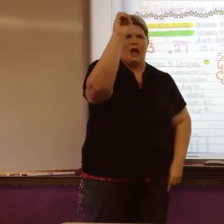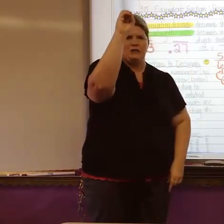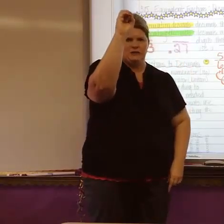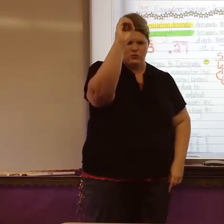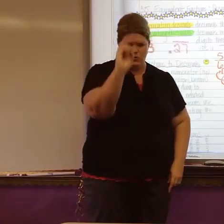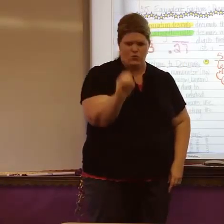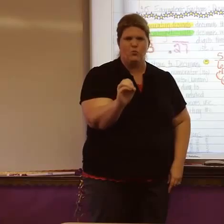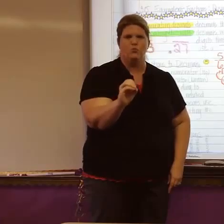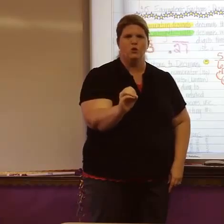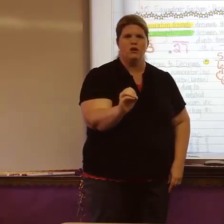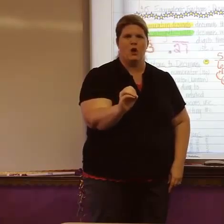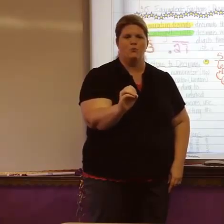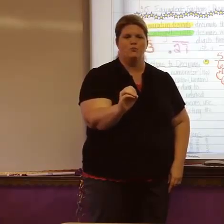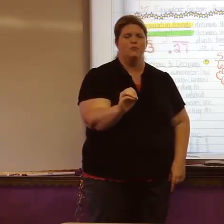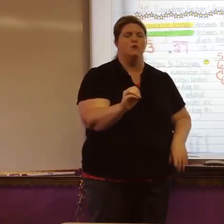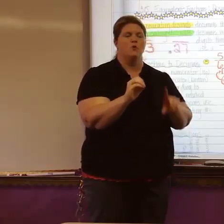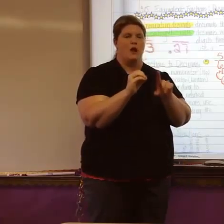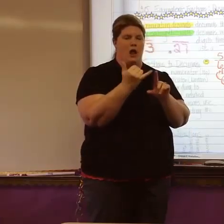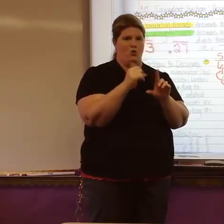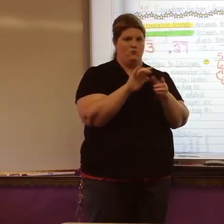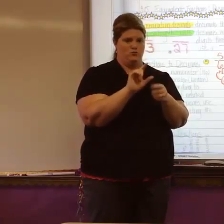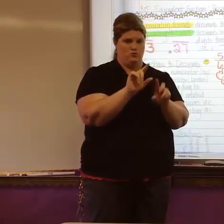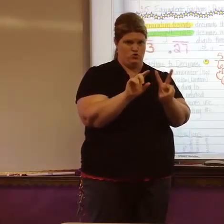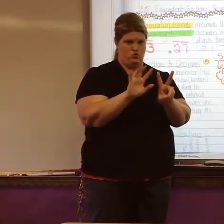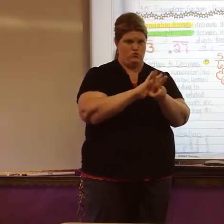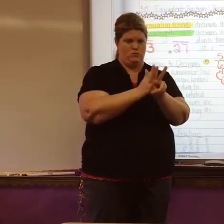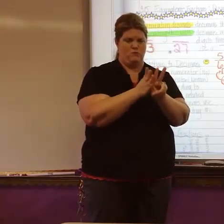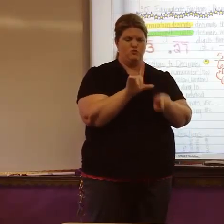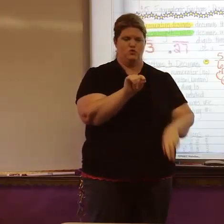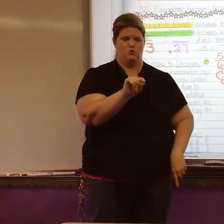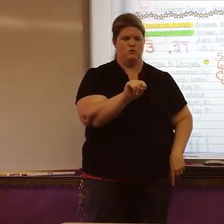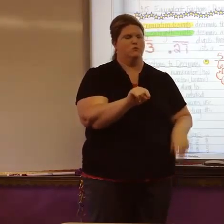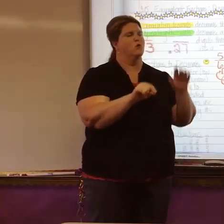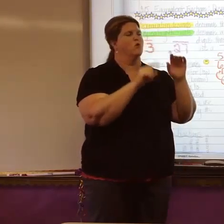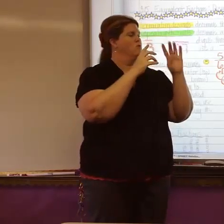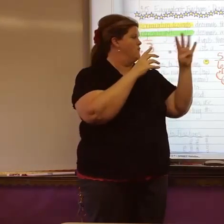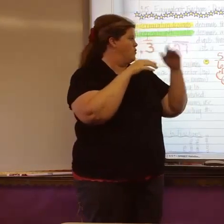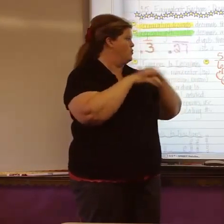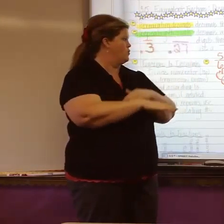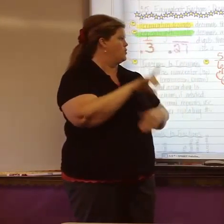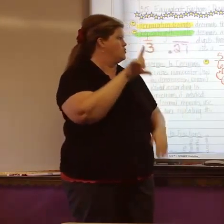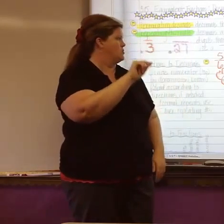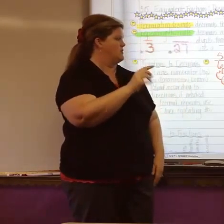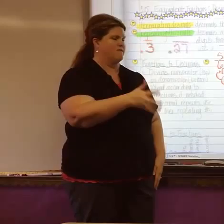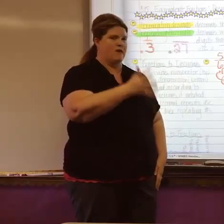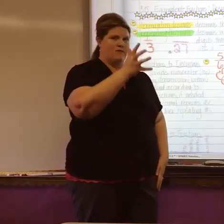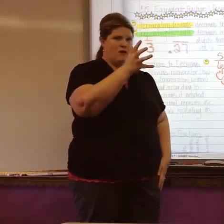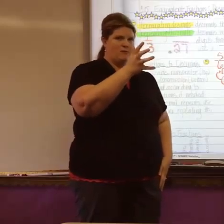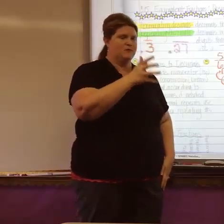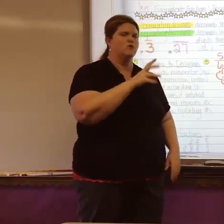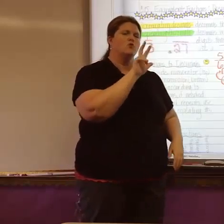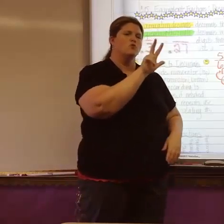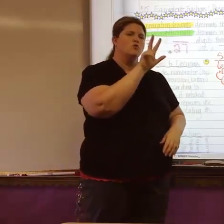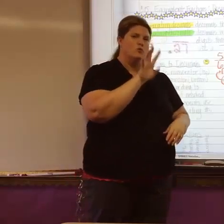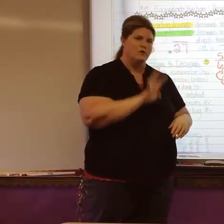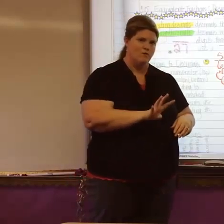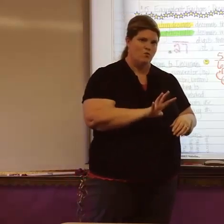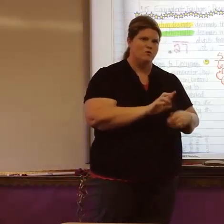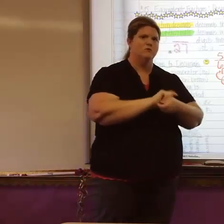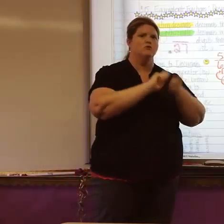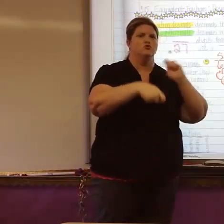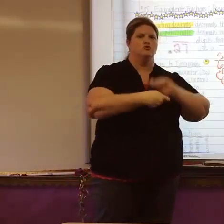Bring it down. 4 into 20. 5 times. So 3/4 is